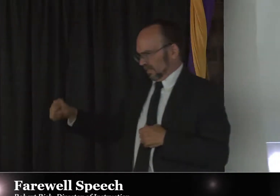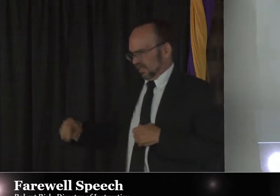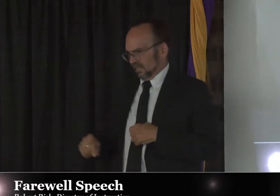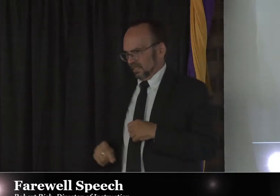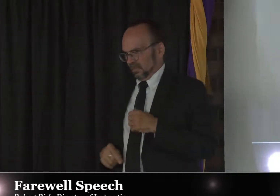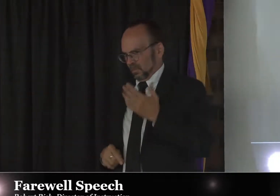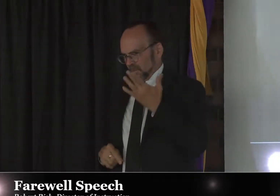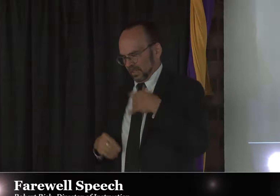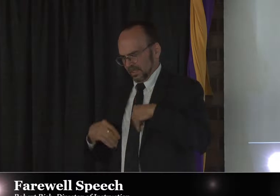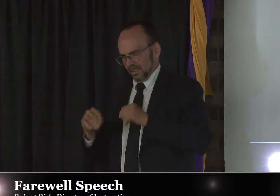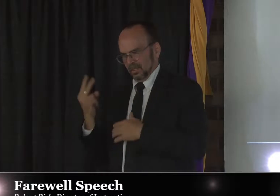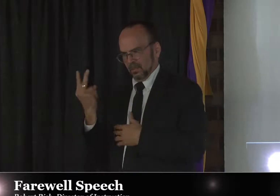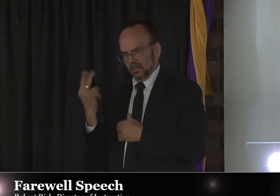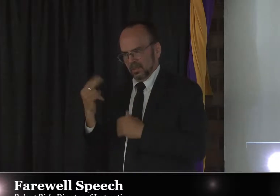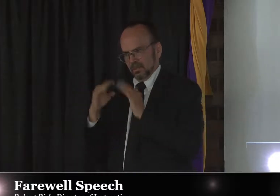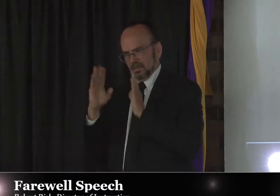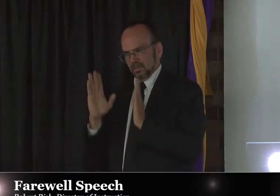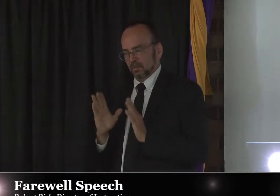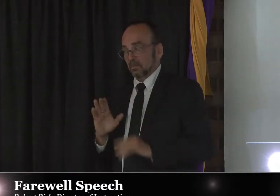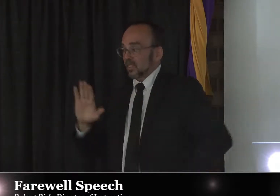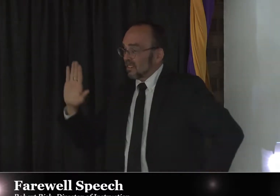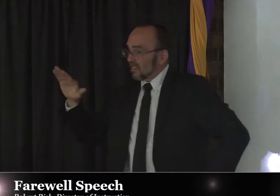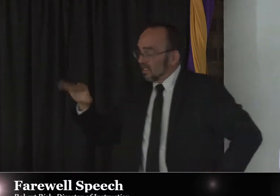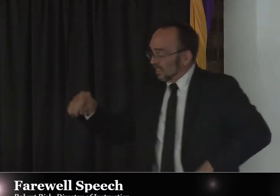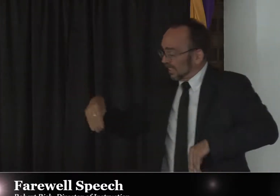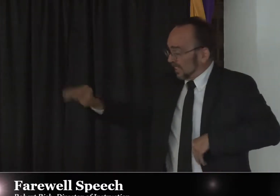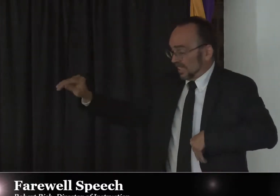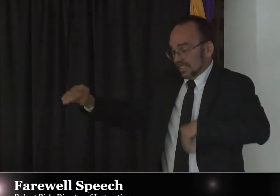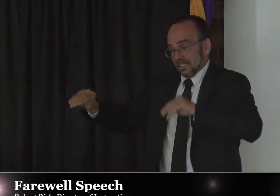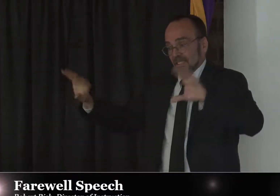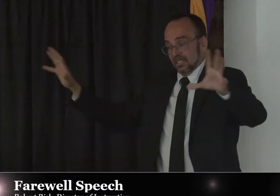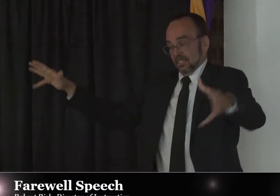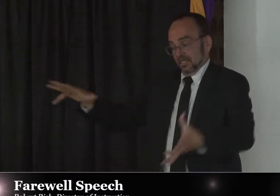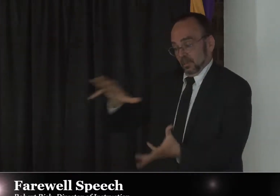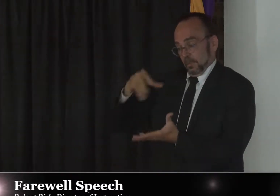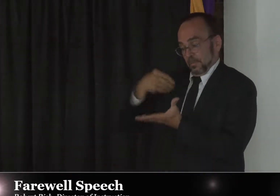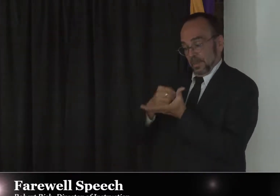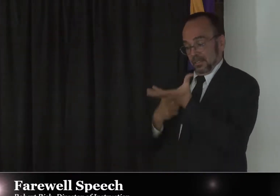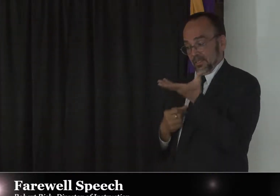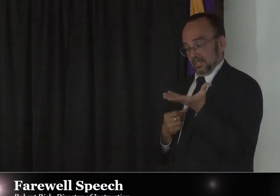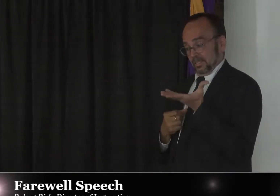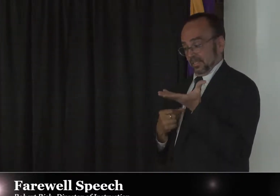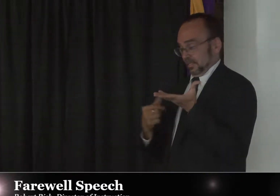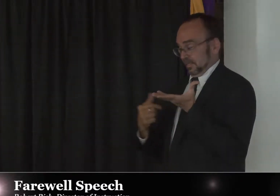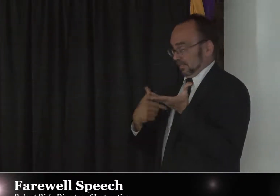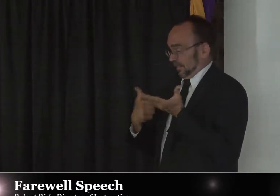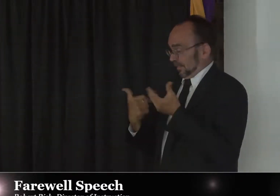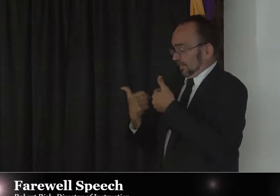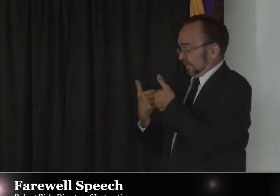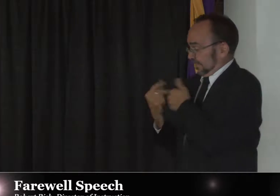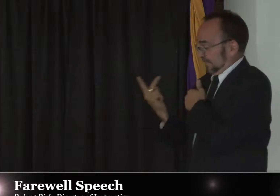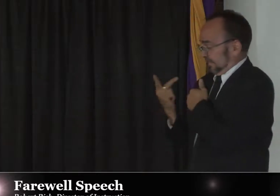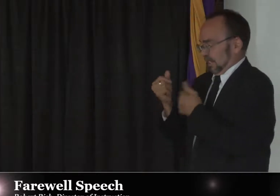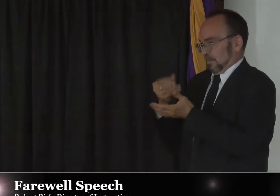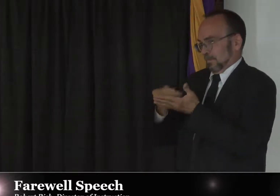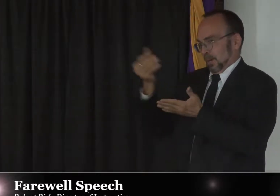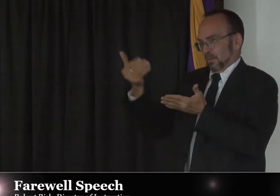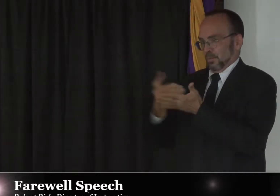I sold that house I was trying to pay off. I sold them both, got them a big chunk of